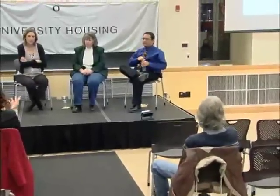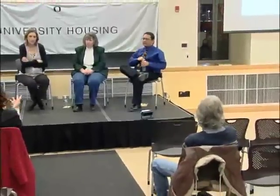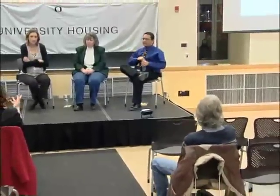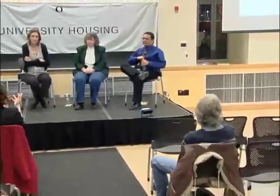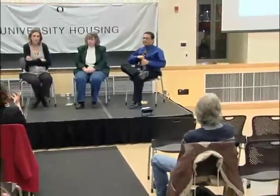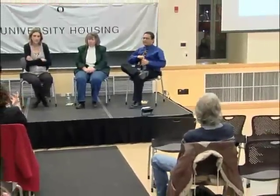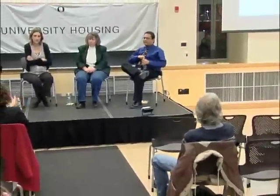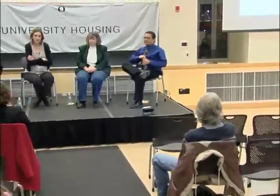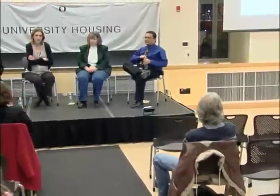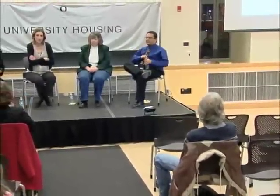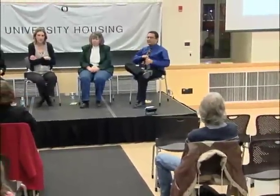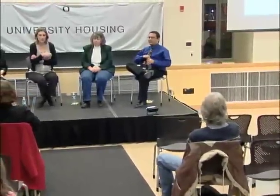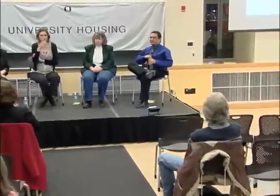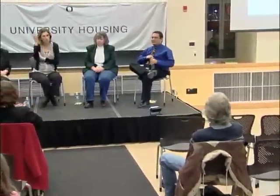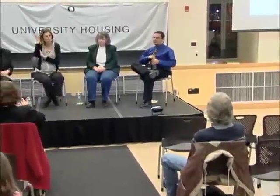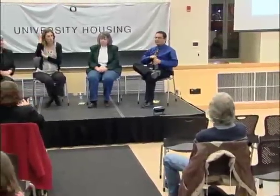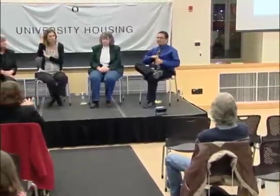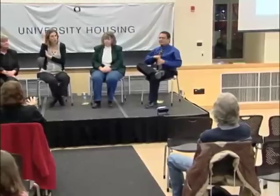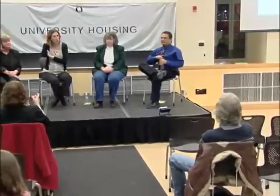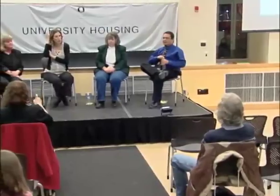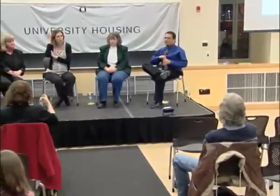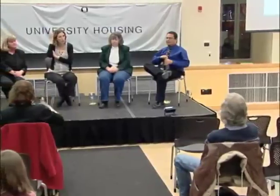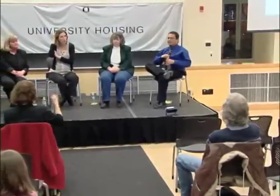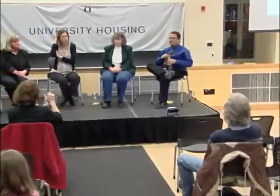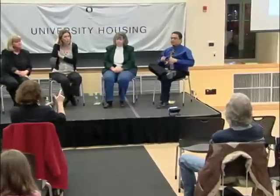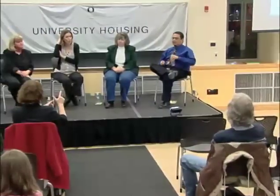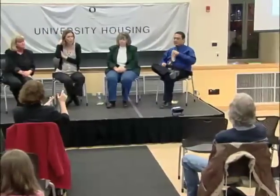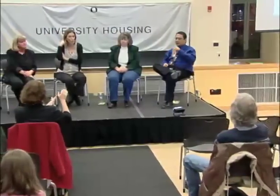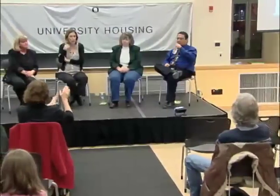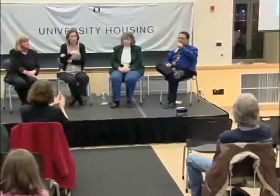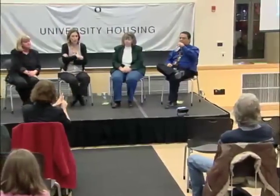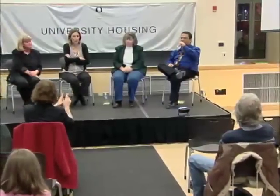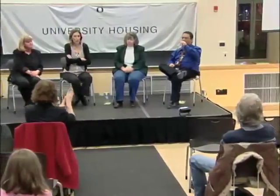have an ASL background, or do you think that they miss out when they don't have an ASL background?